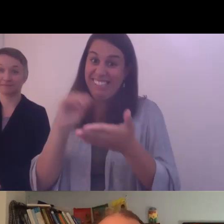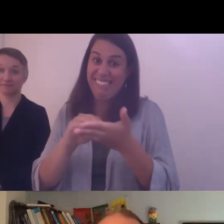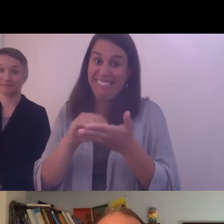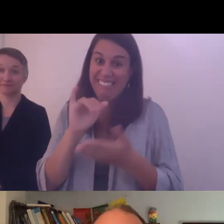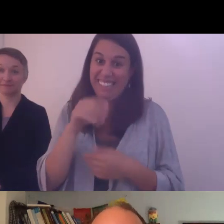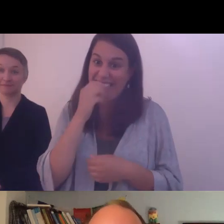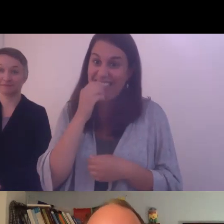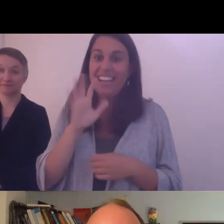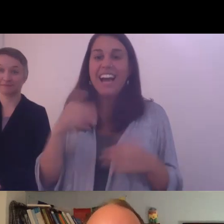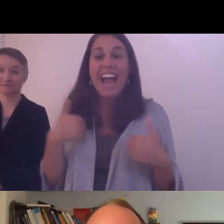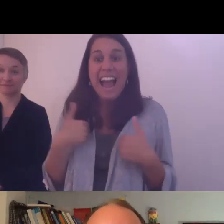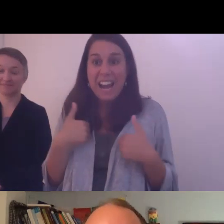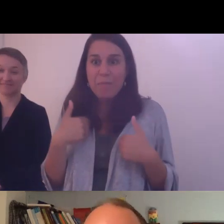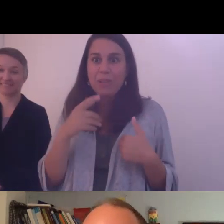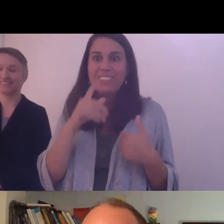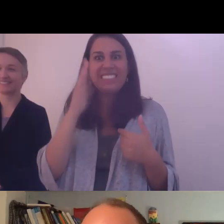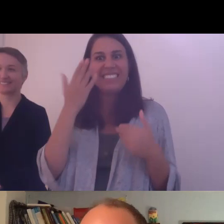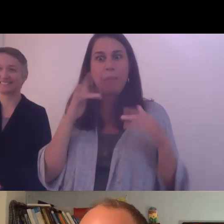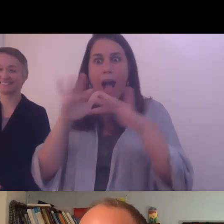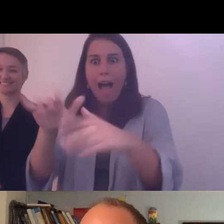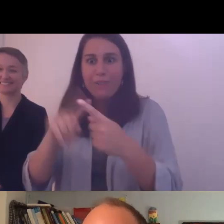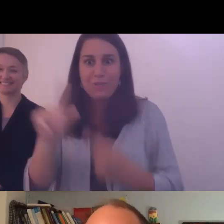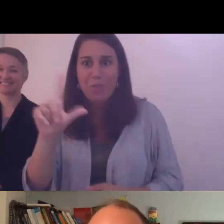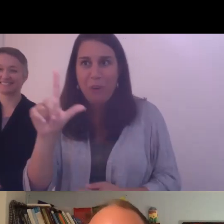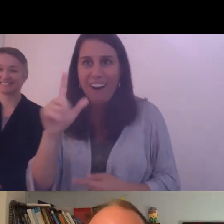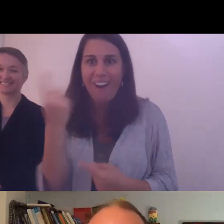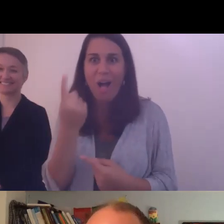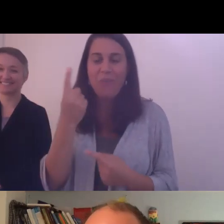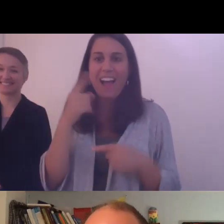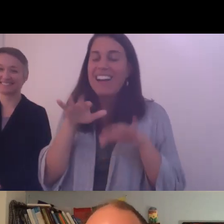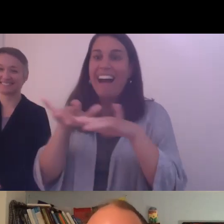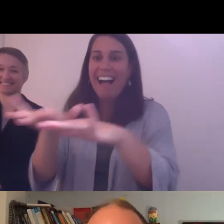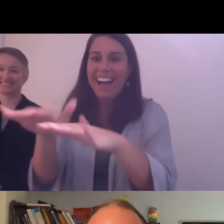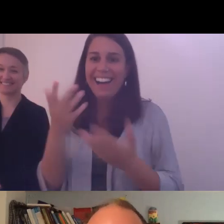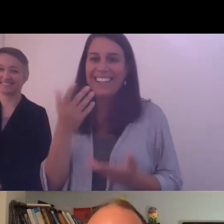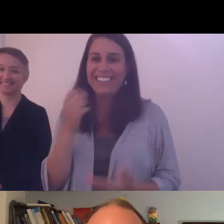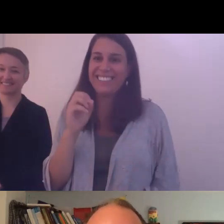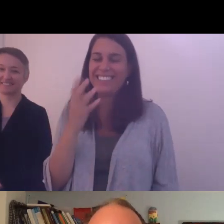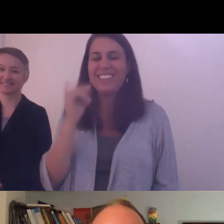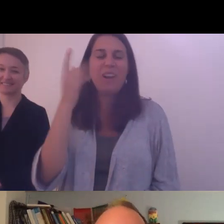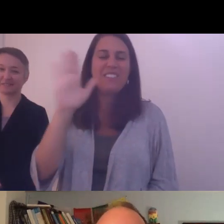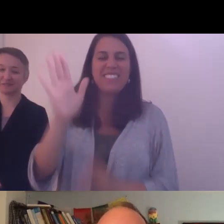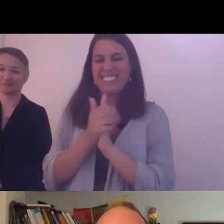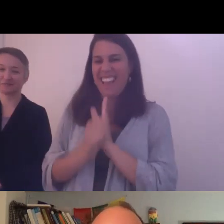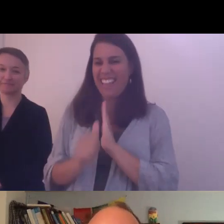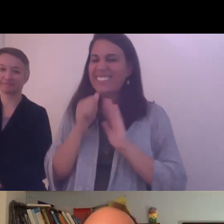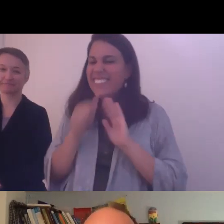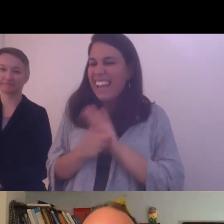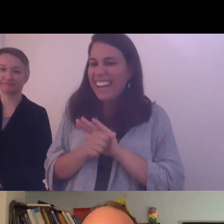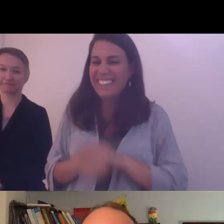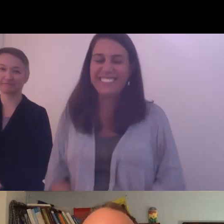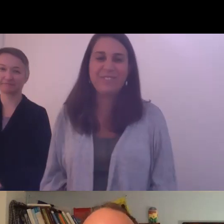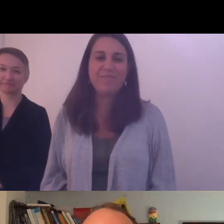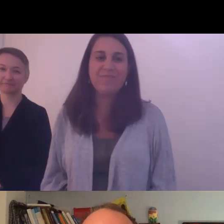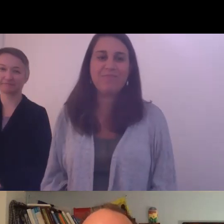The animals kind of gravitate to Lorne, so that's one of his special talents. Another place where we